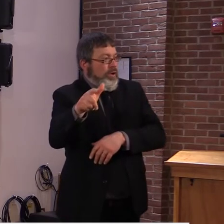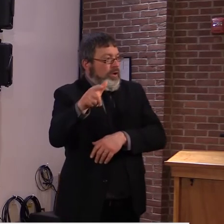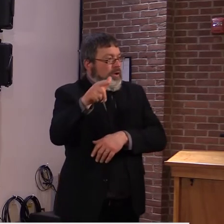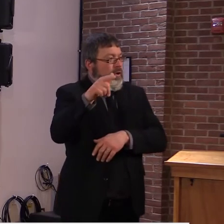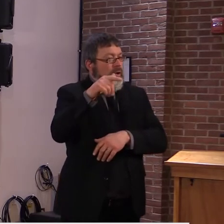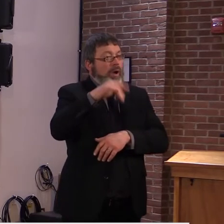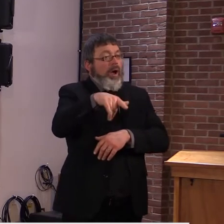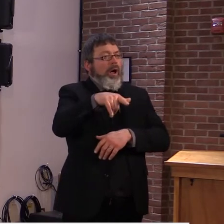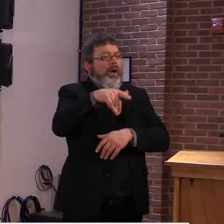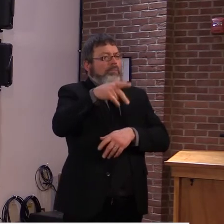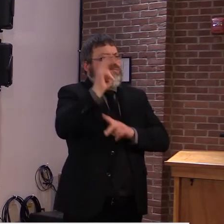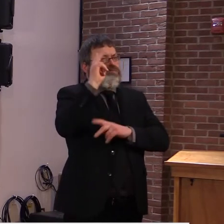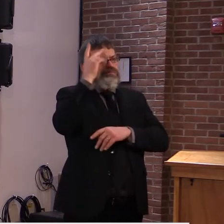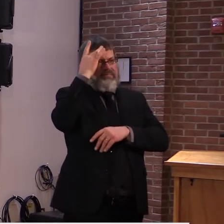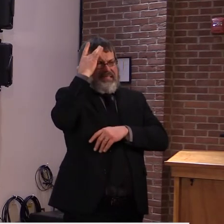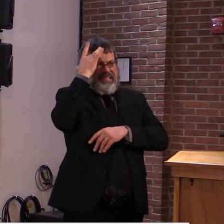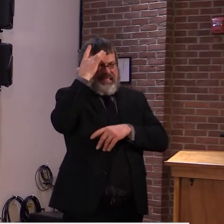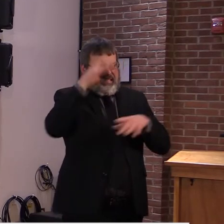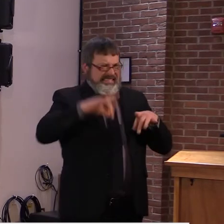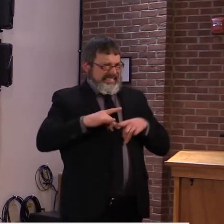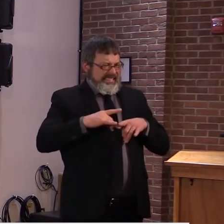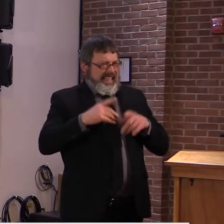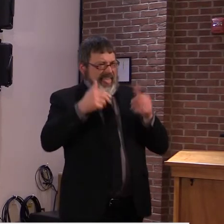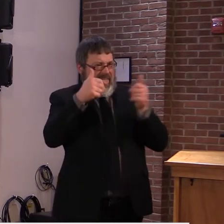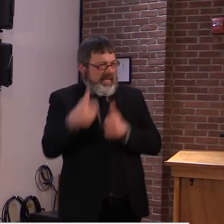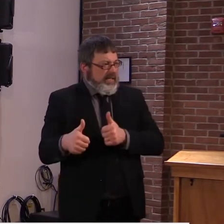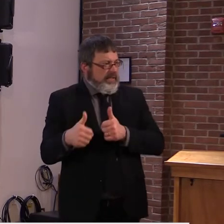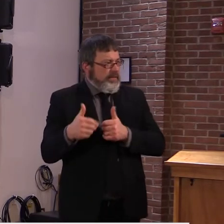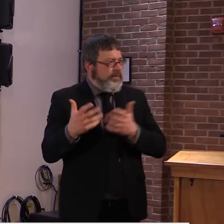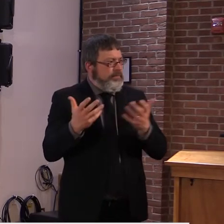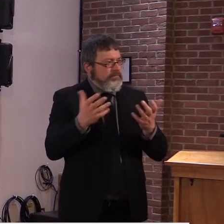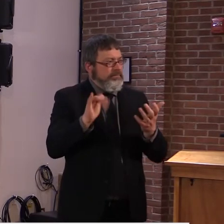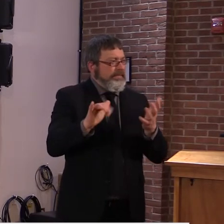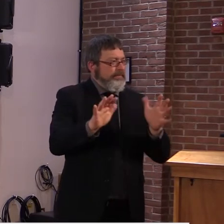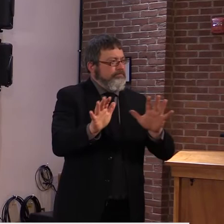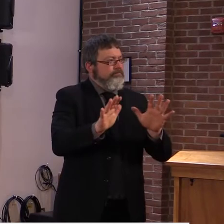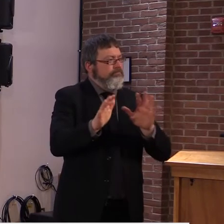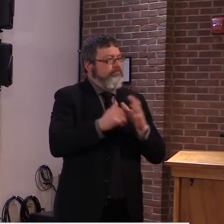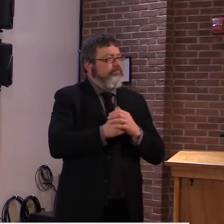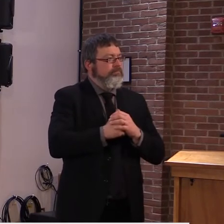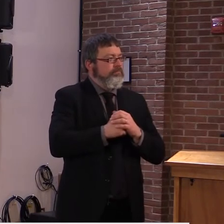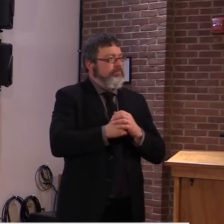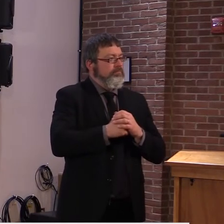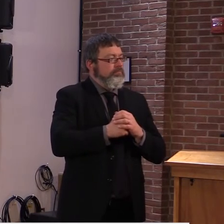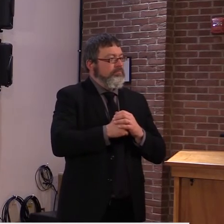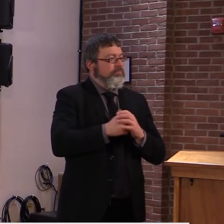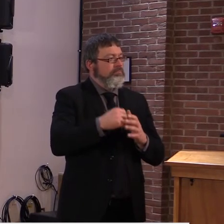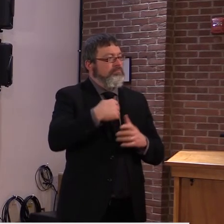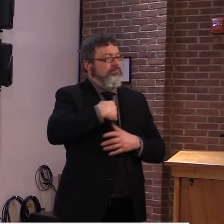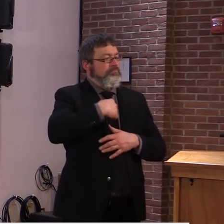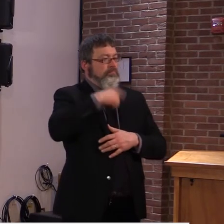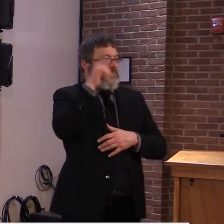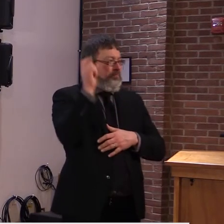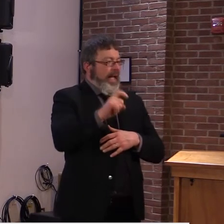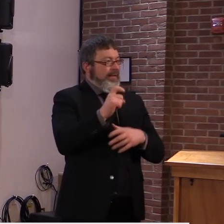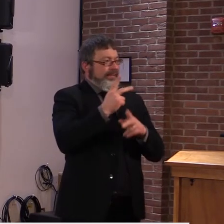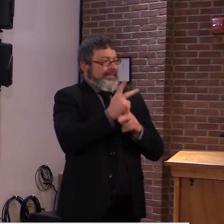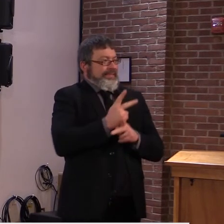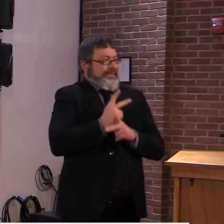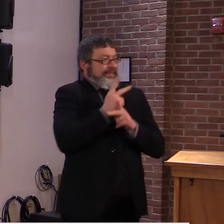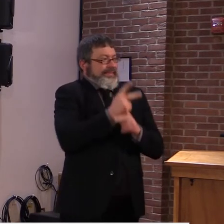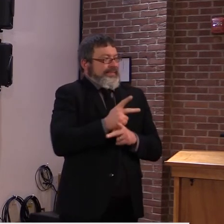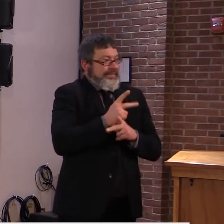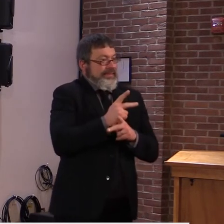time, several months later. We also have to be careful with people who have received antibody therapy,